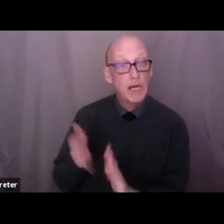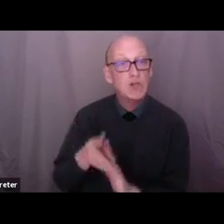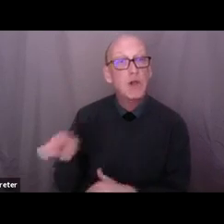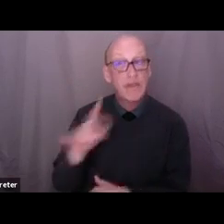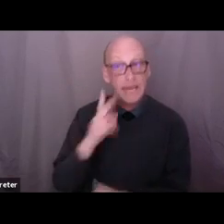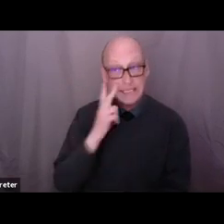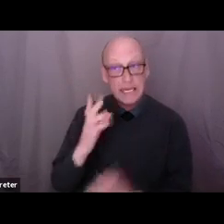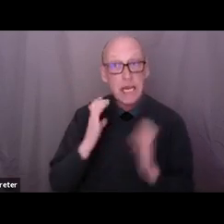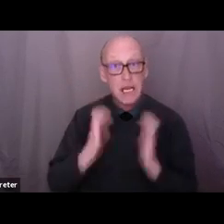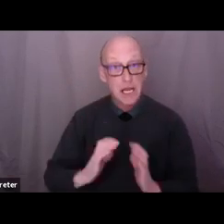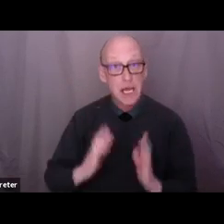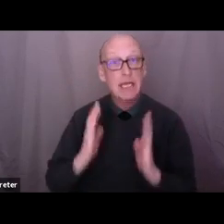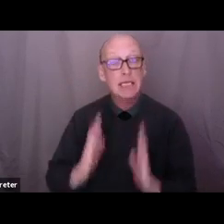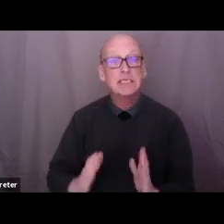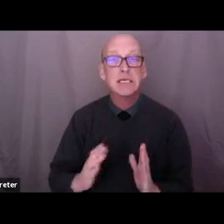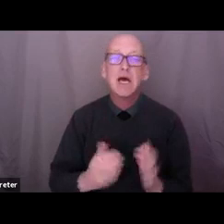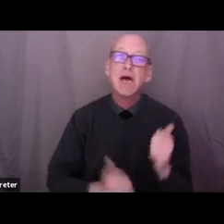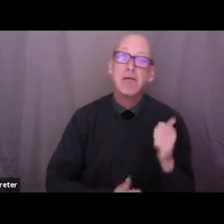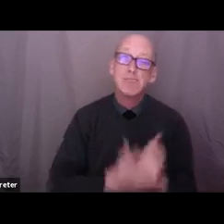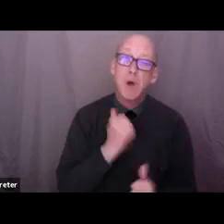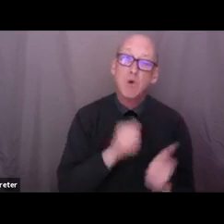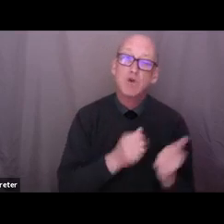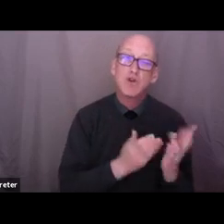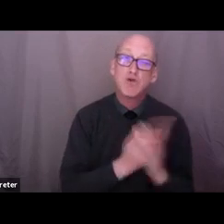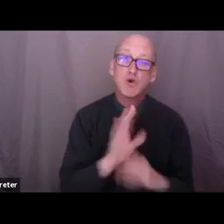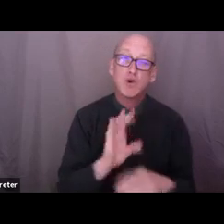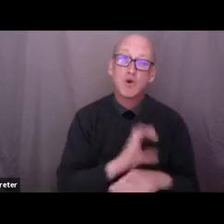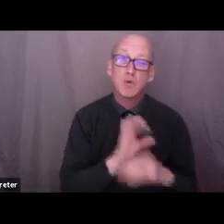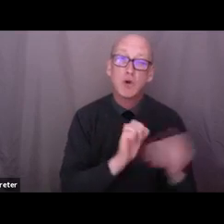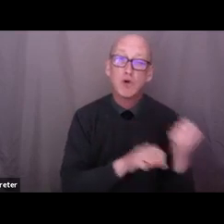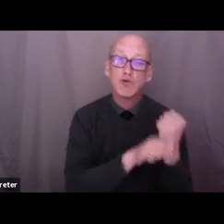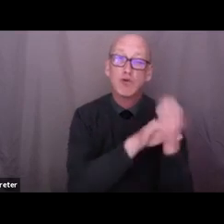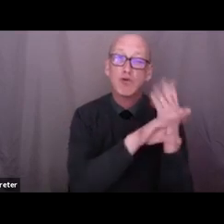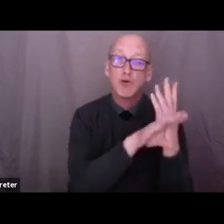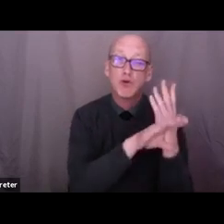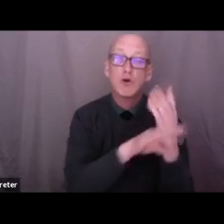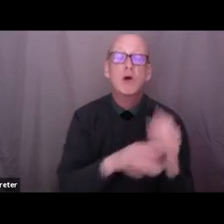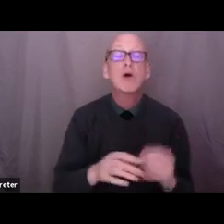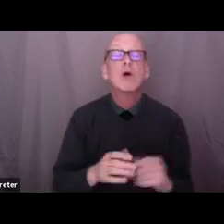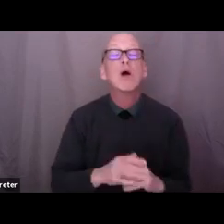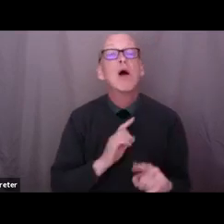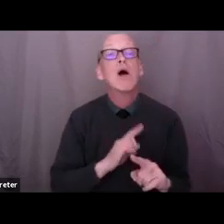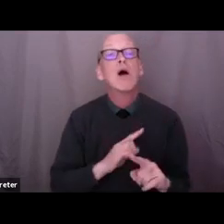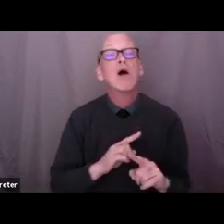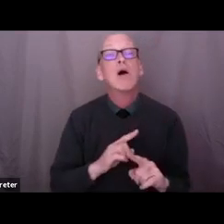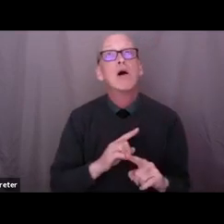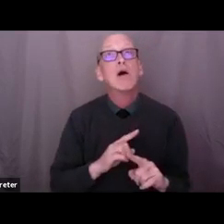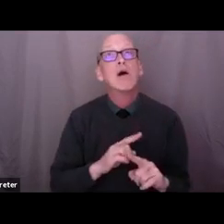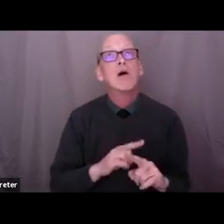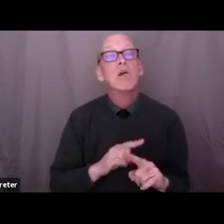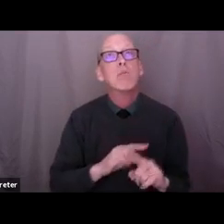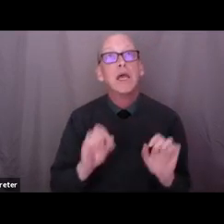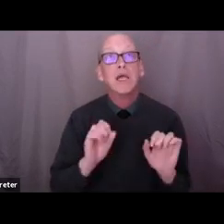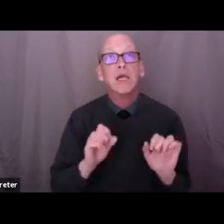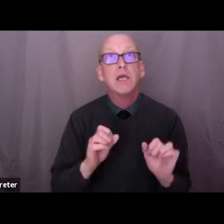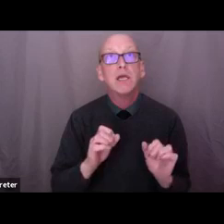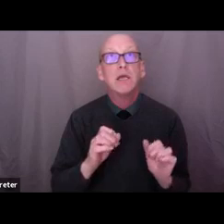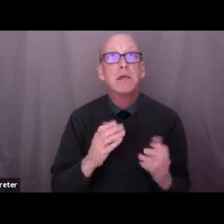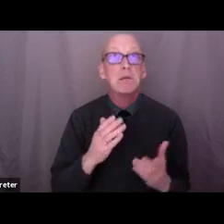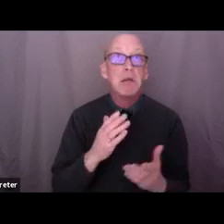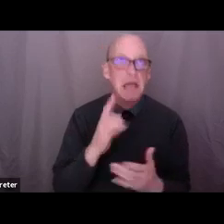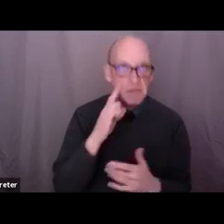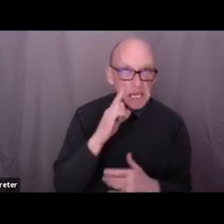a lot virtually. People can get into treatment as soon as probably